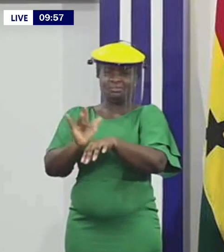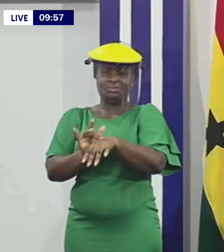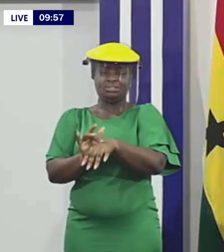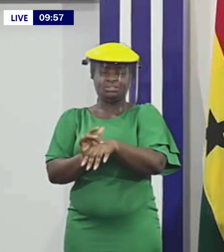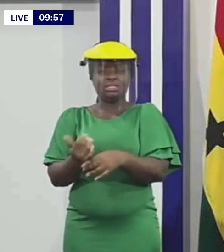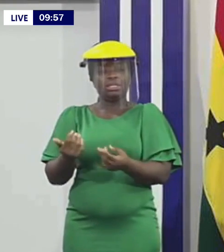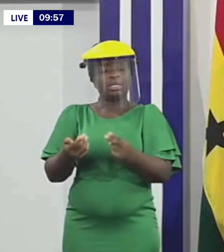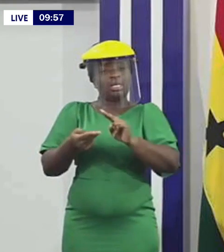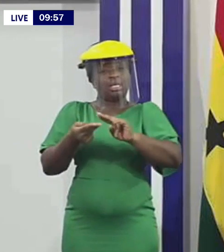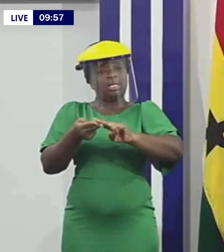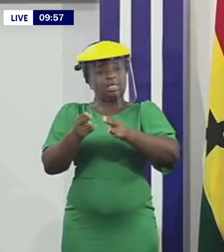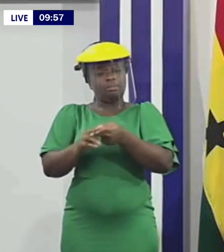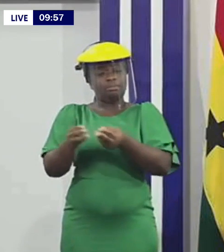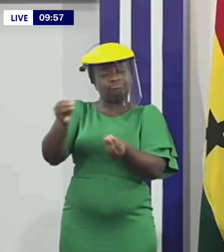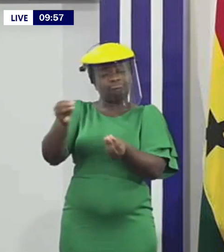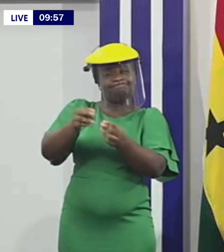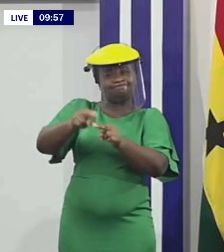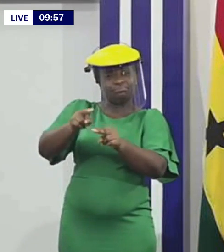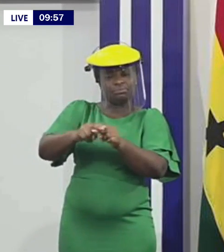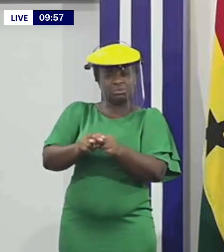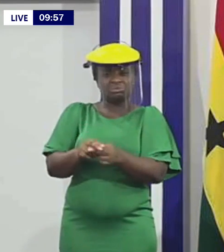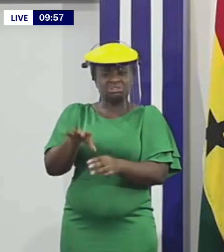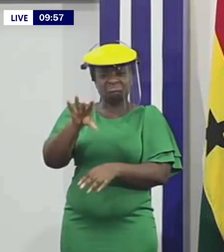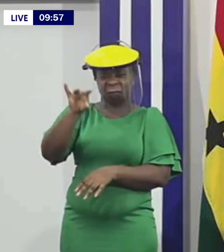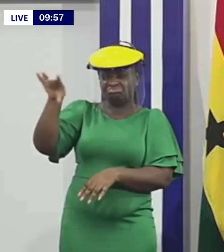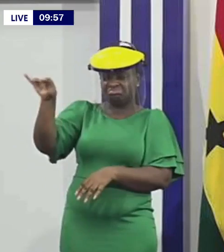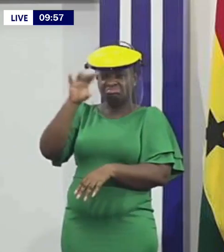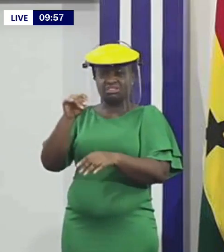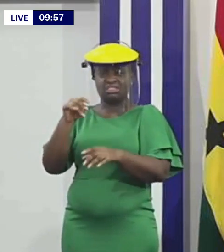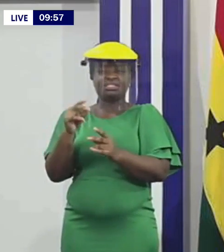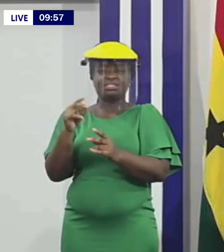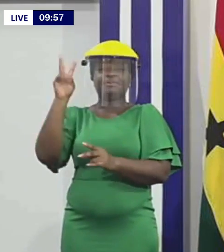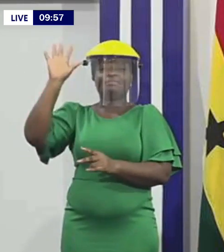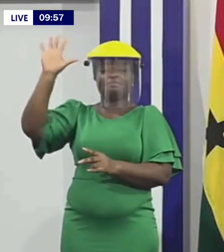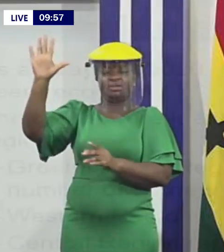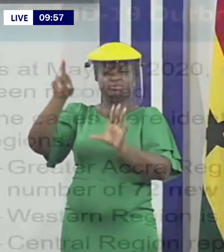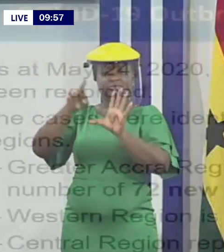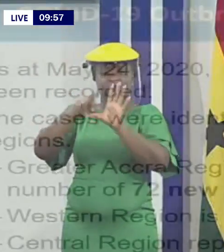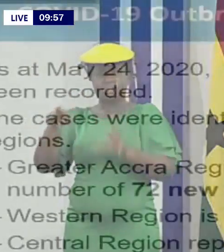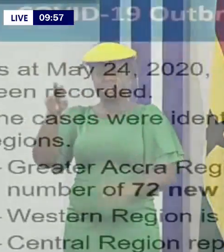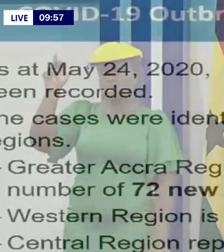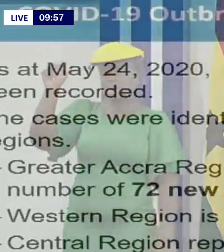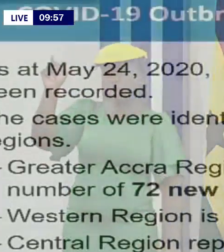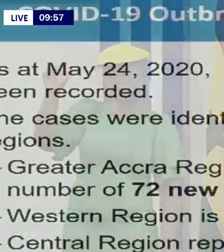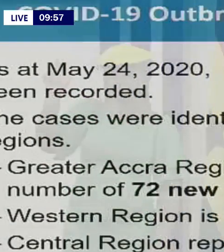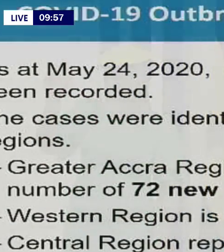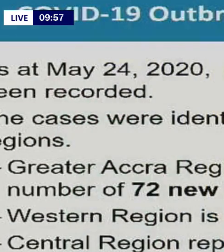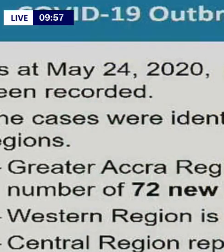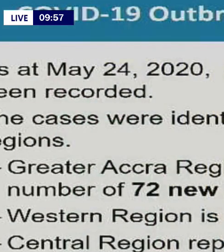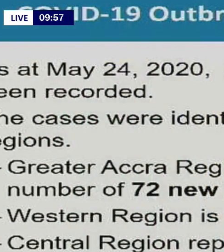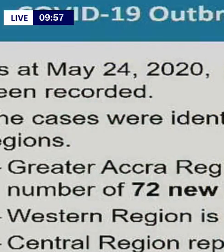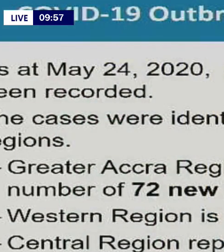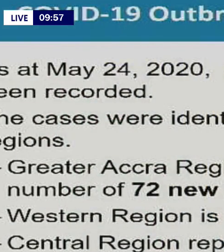cases were identified in 5 out of the 16 regions. Greater Accra contributing about 72 new